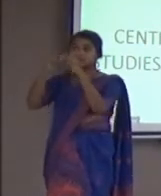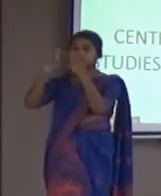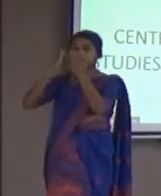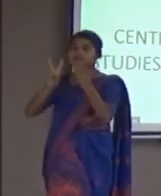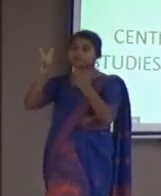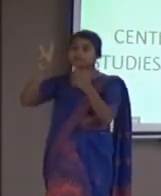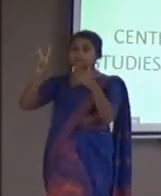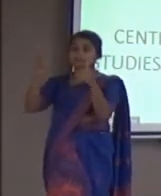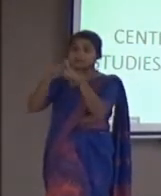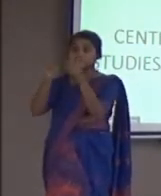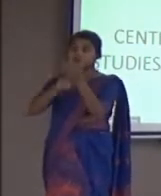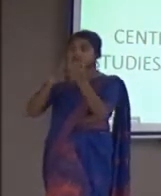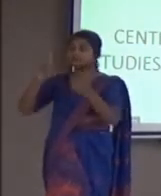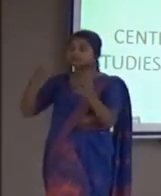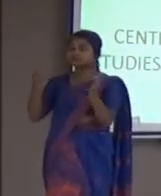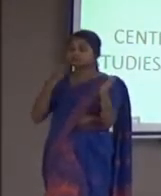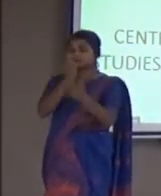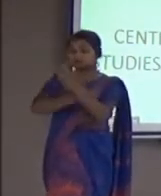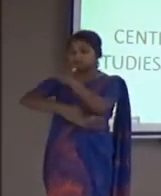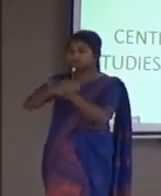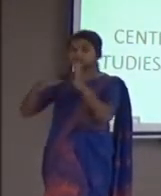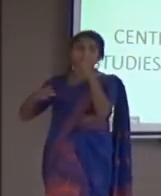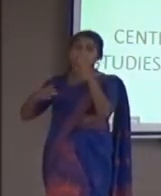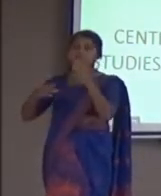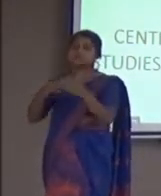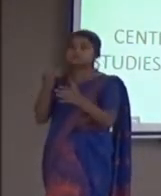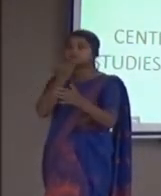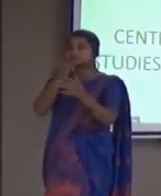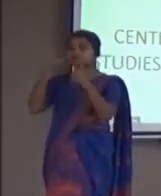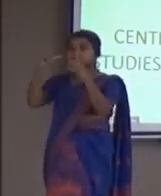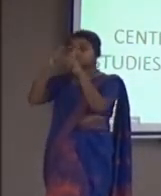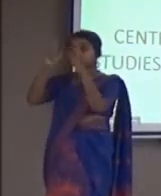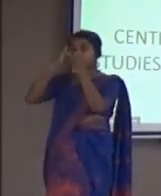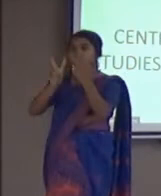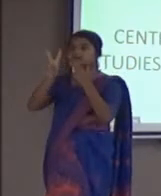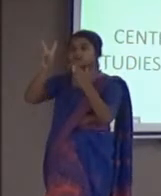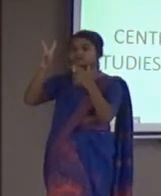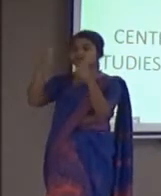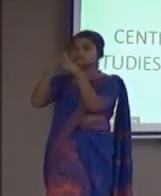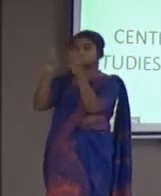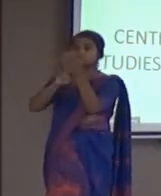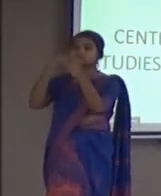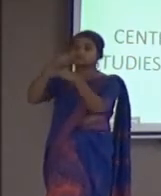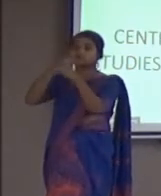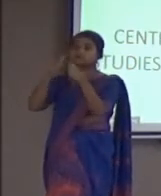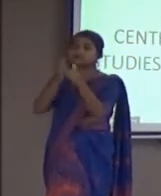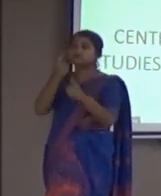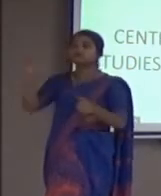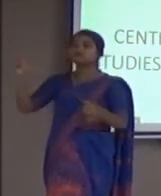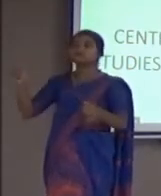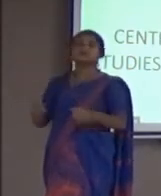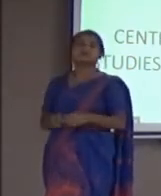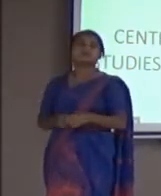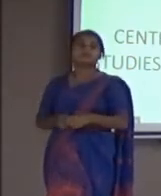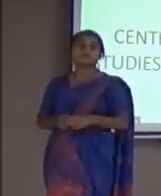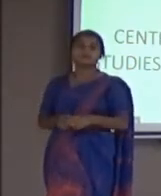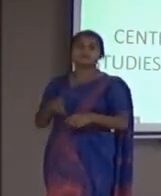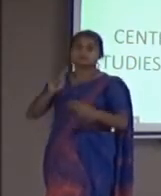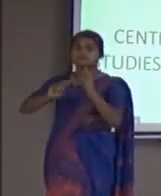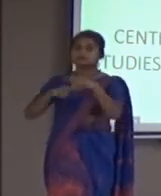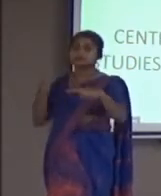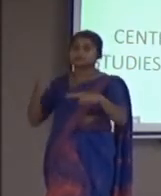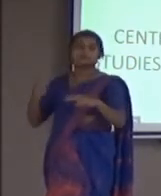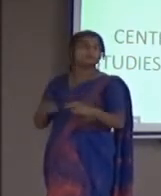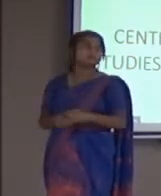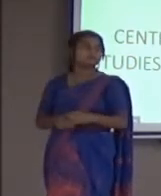Divyanga is appropriate. But we are not concerned about the basic rights, basic requirement